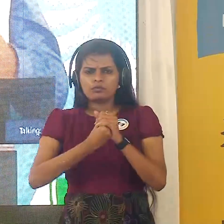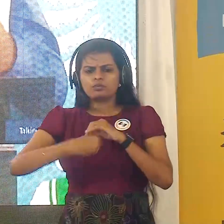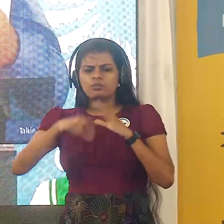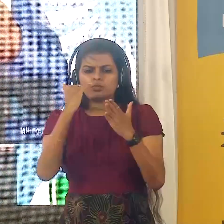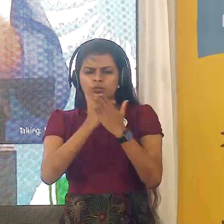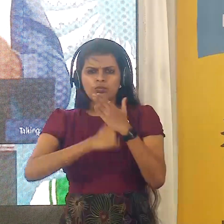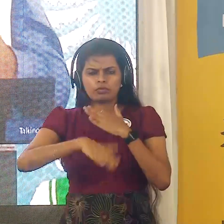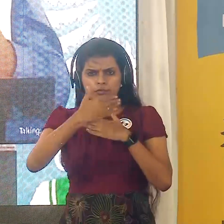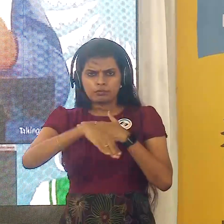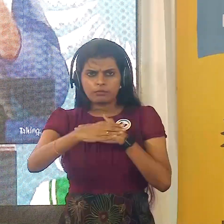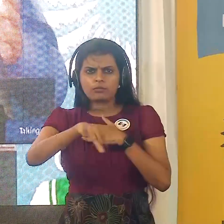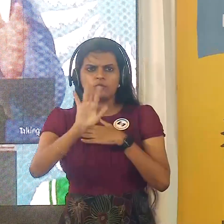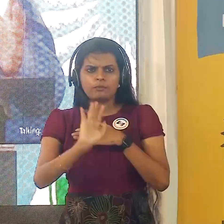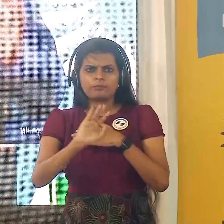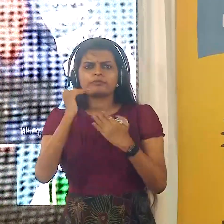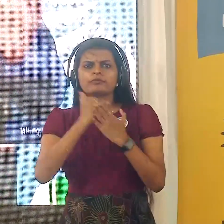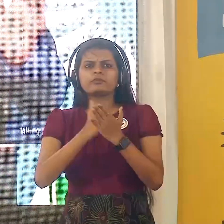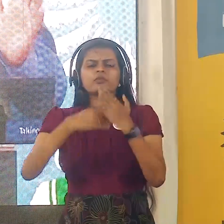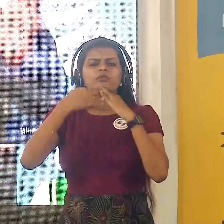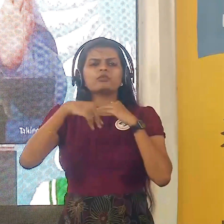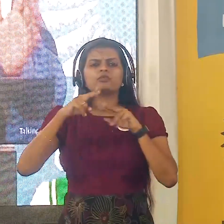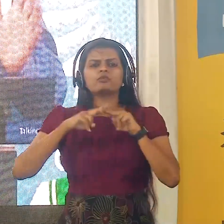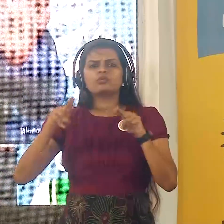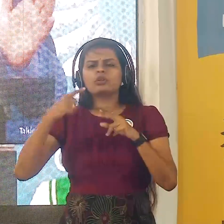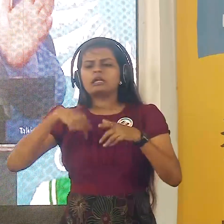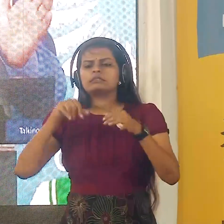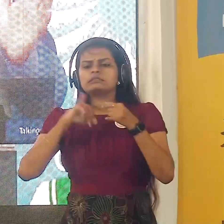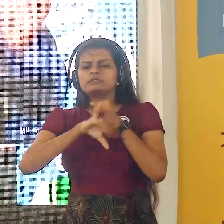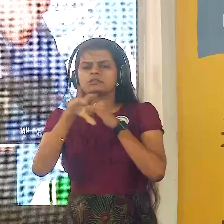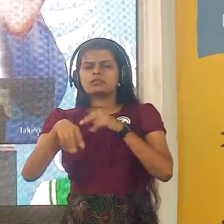is being taken up so that state does not find itself